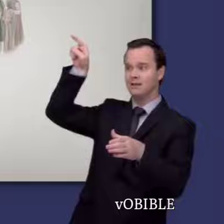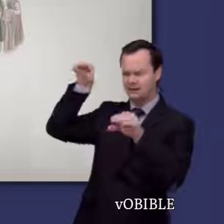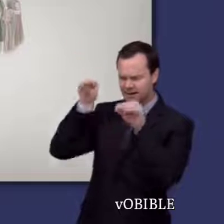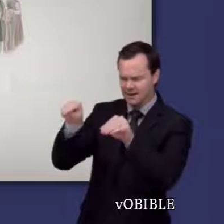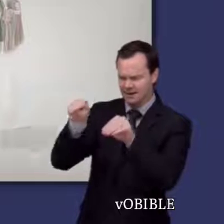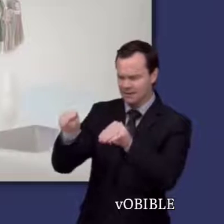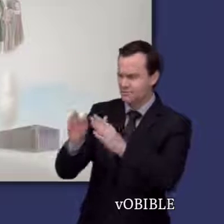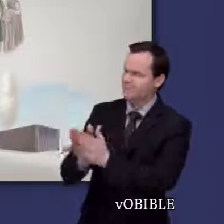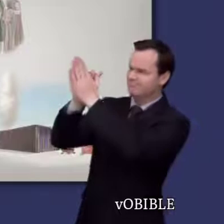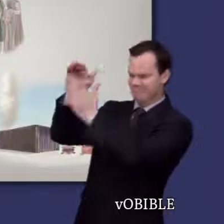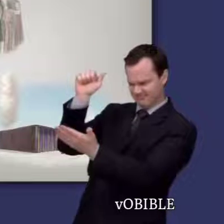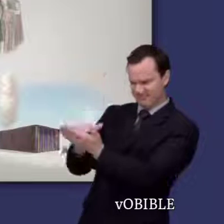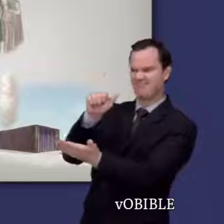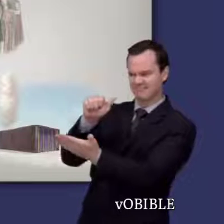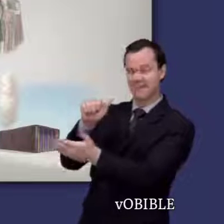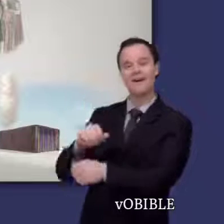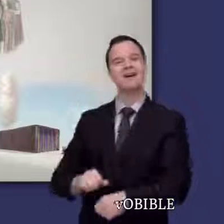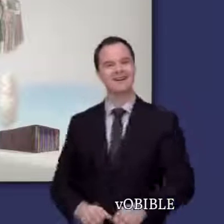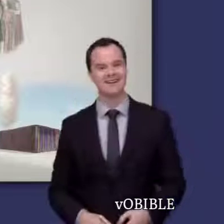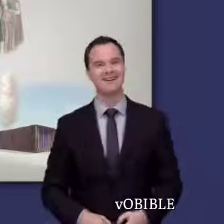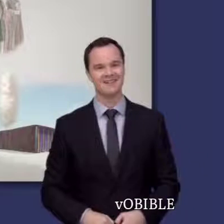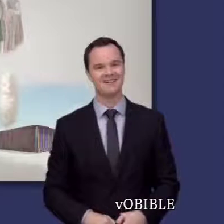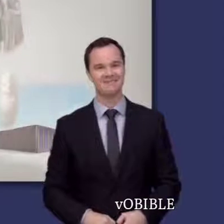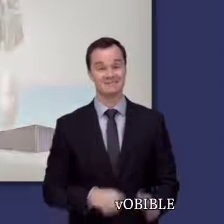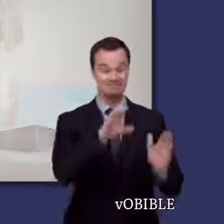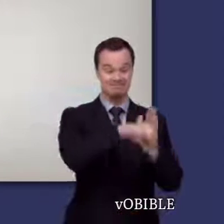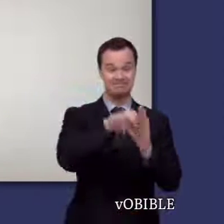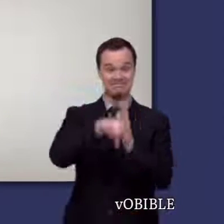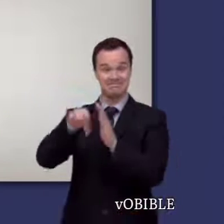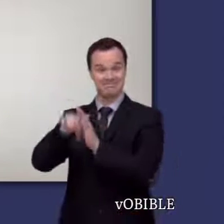nation, and how he taught them how to worship him.